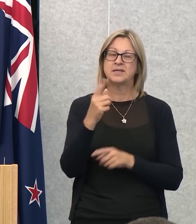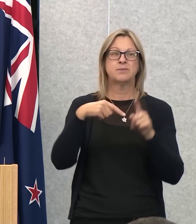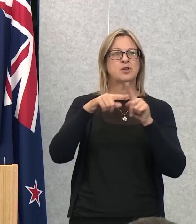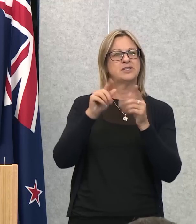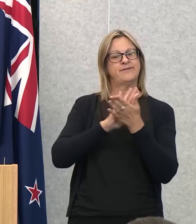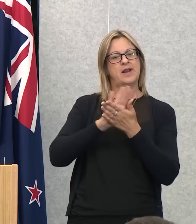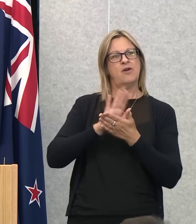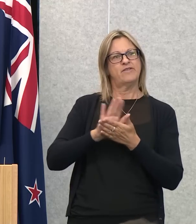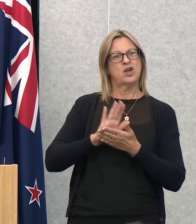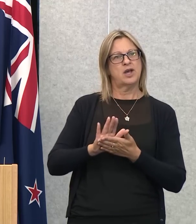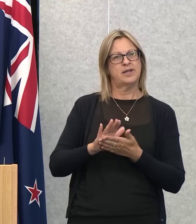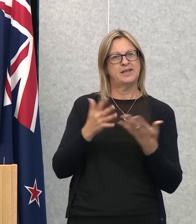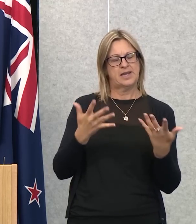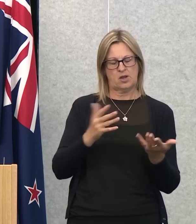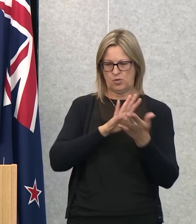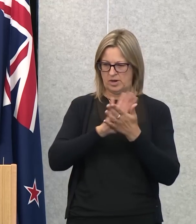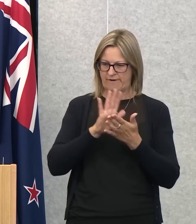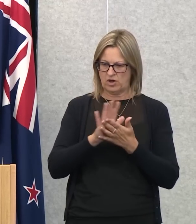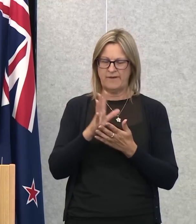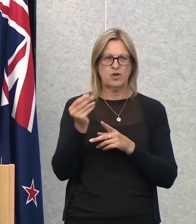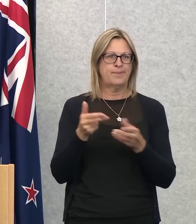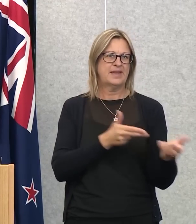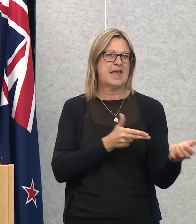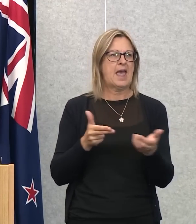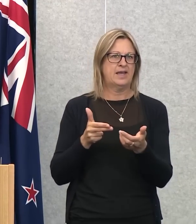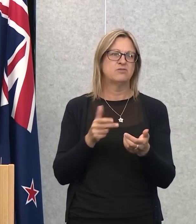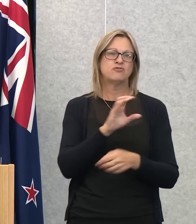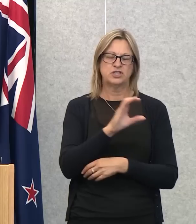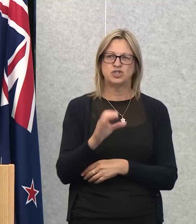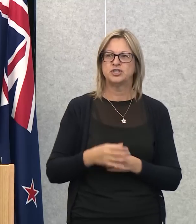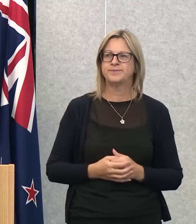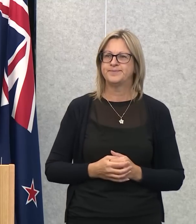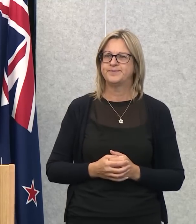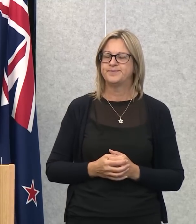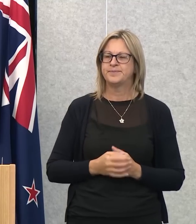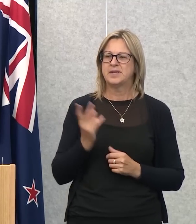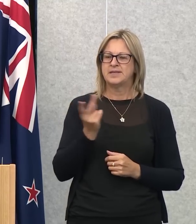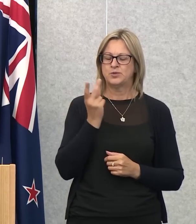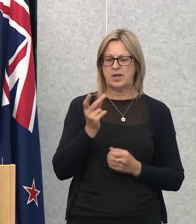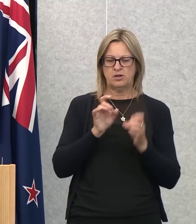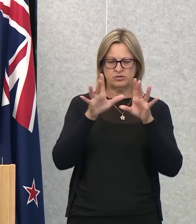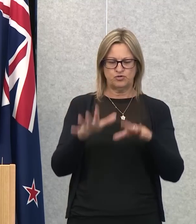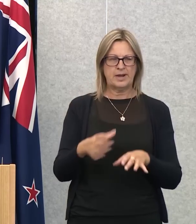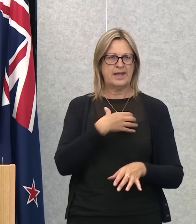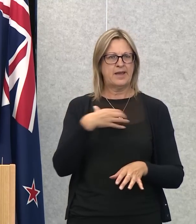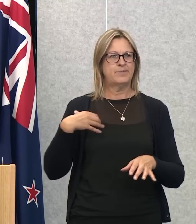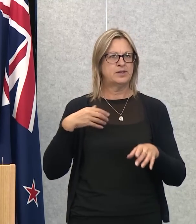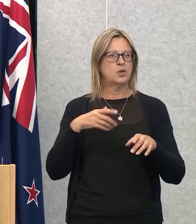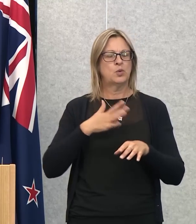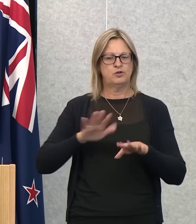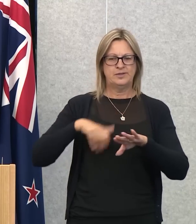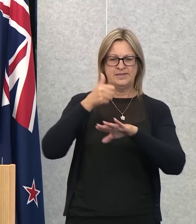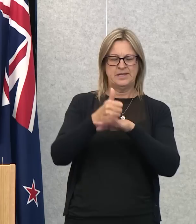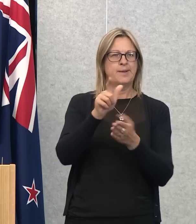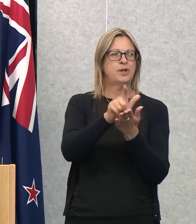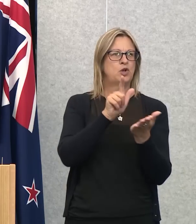the clarification has now been made in the wake of the attack here in Christchurch. I also note that the Australian government is looking to introduce